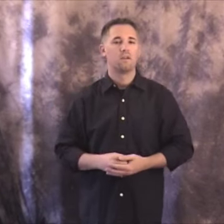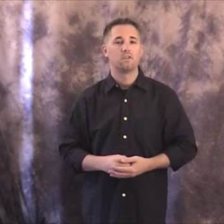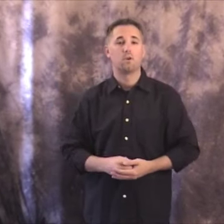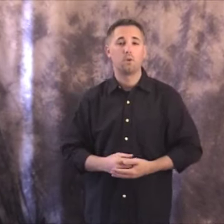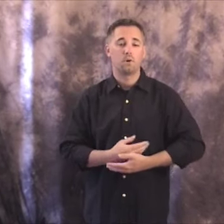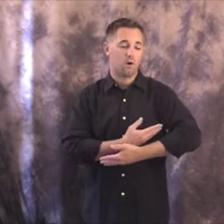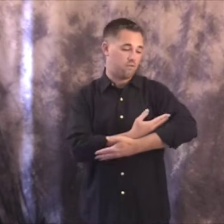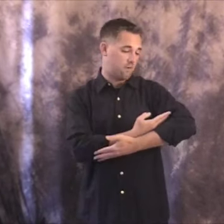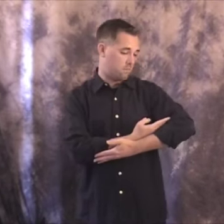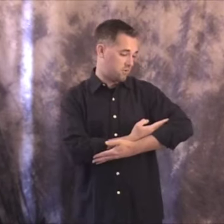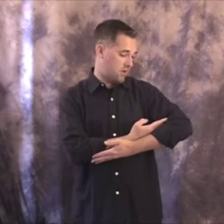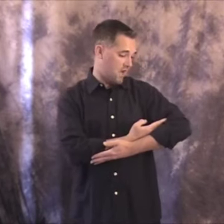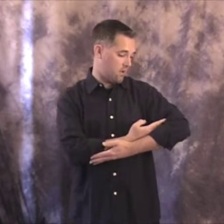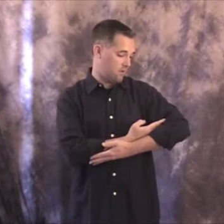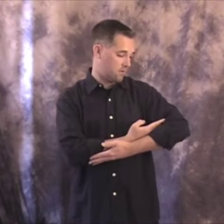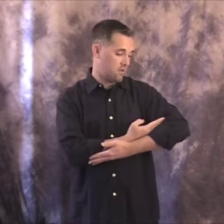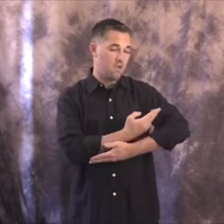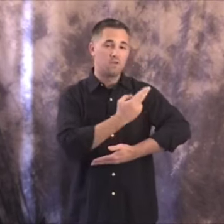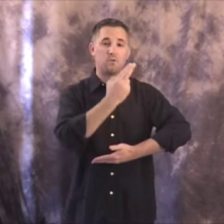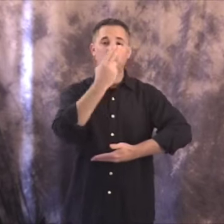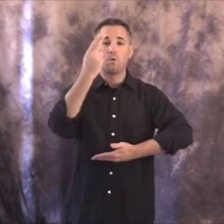So you will go from child to